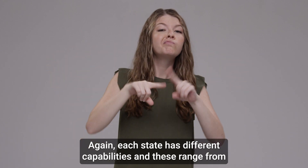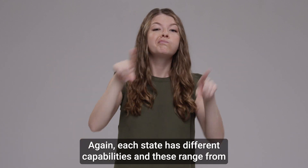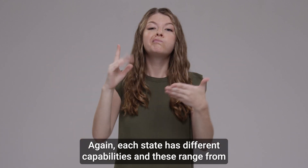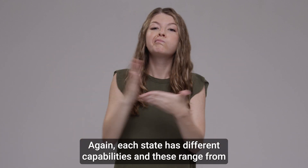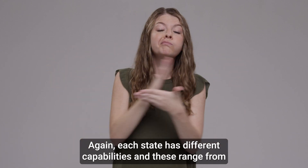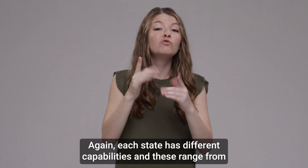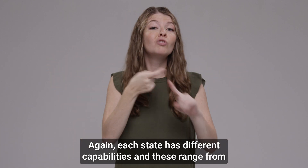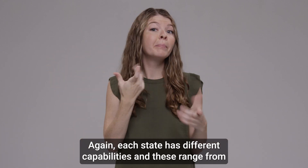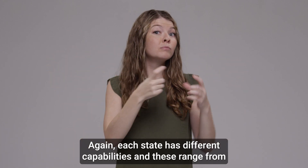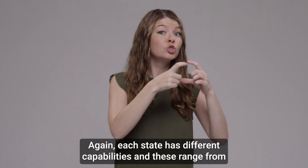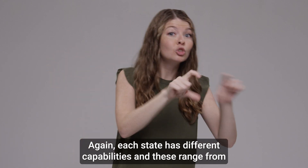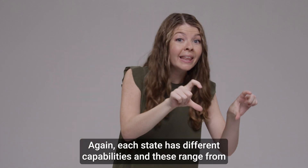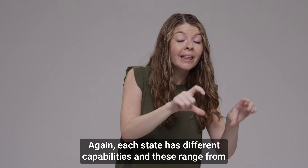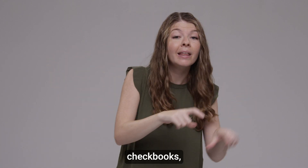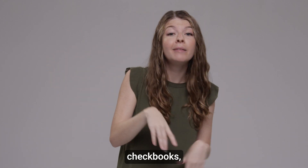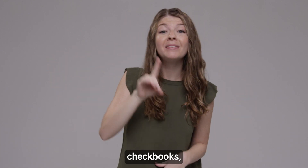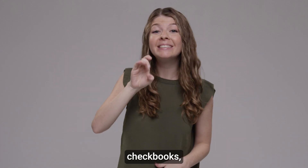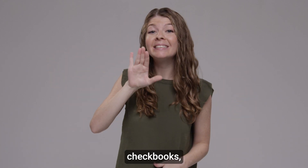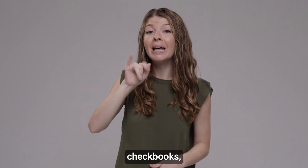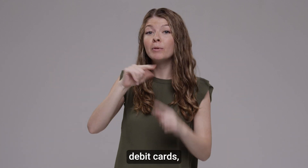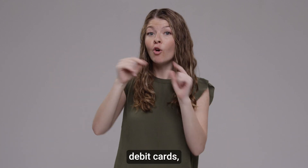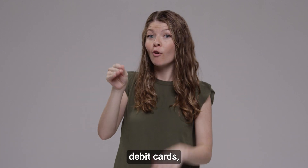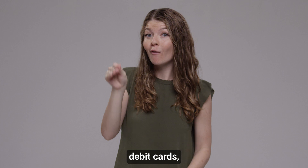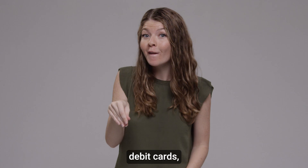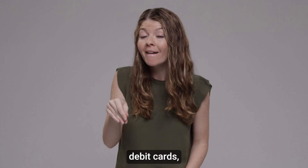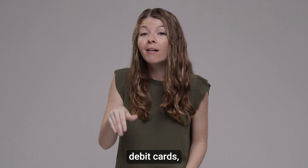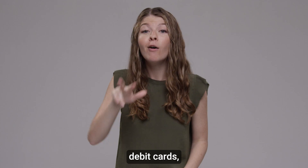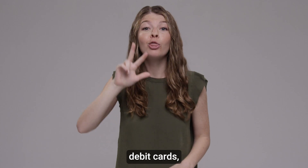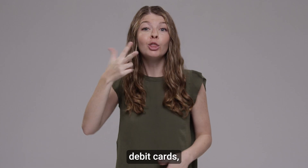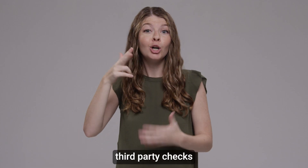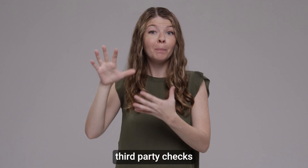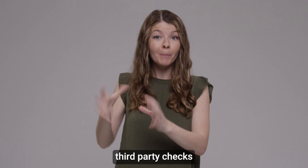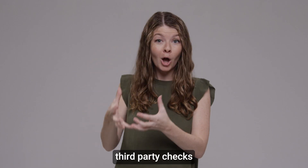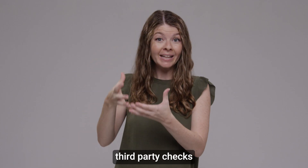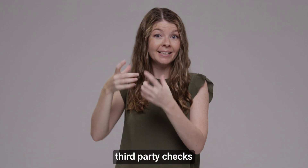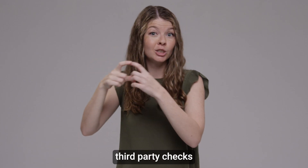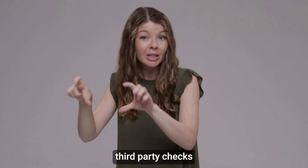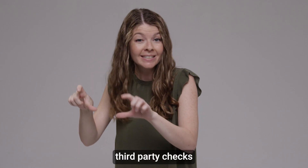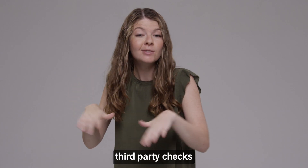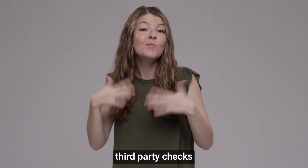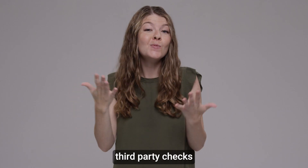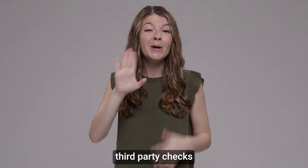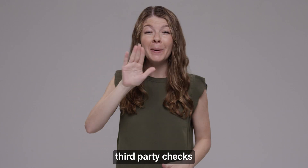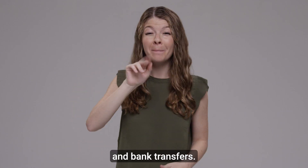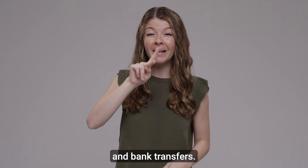different capabilities, and these range from checkbooks, debit cards, third-party checks, and